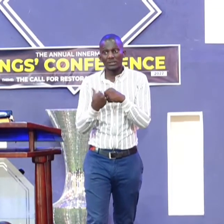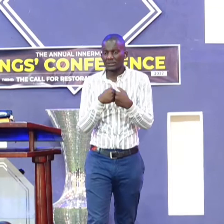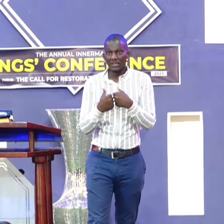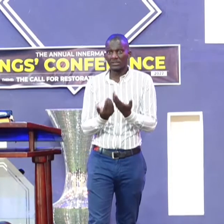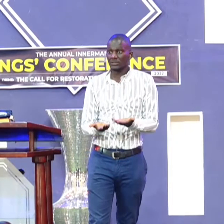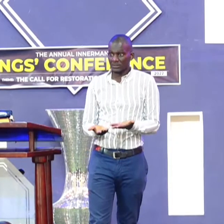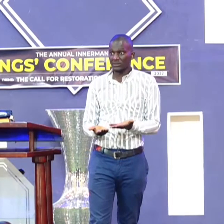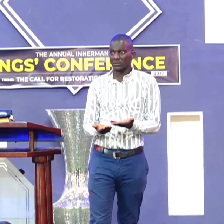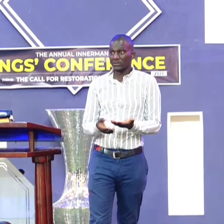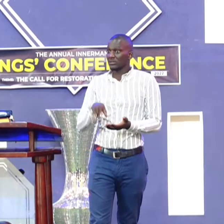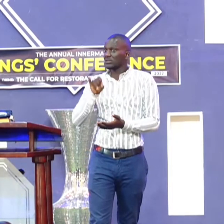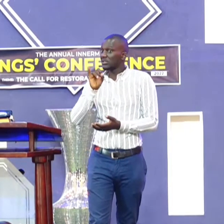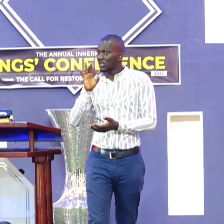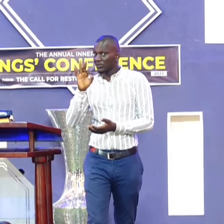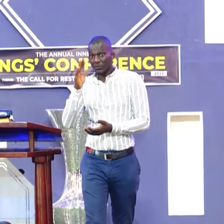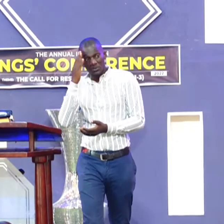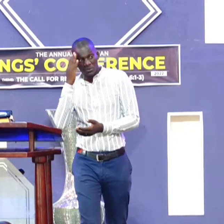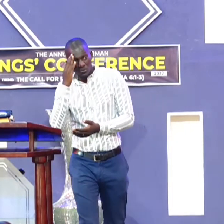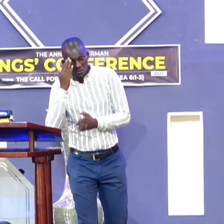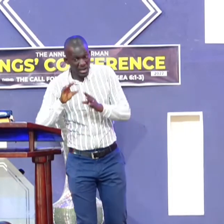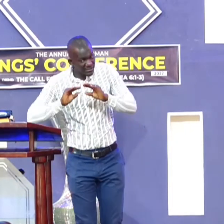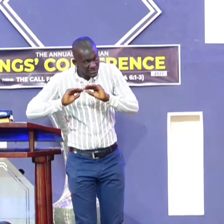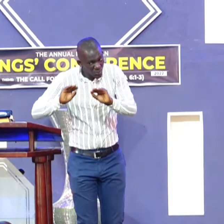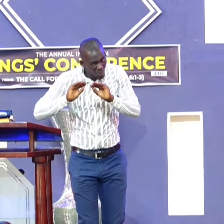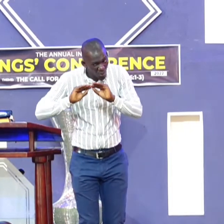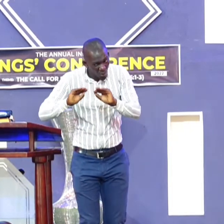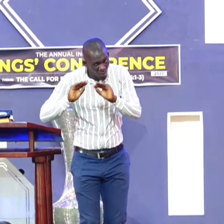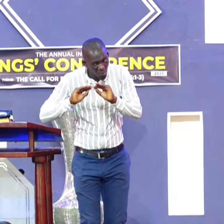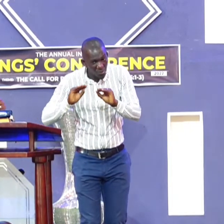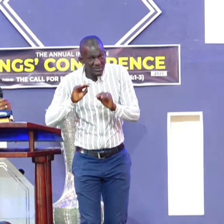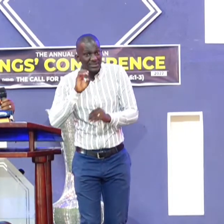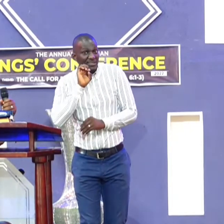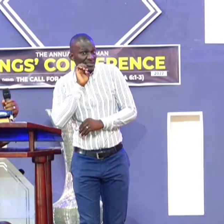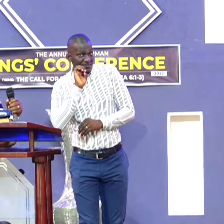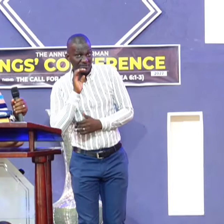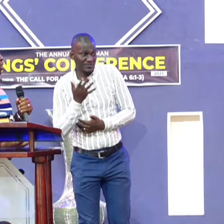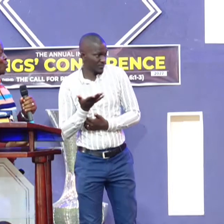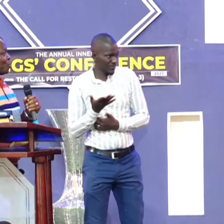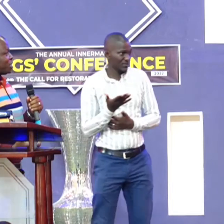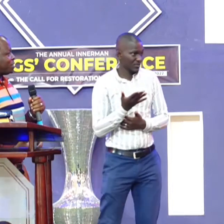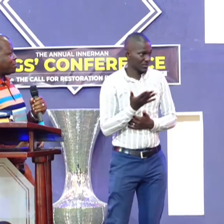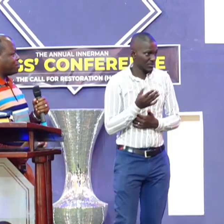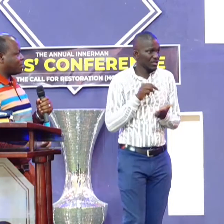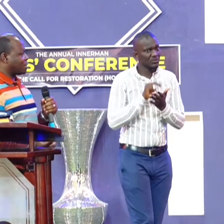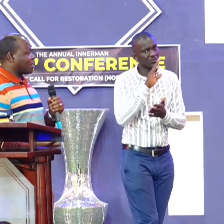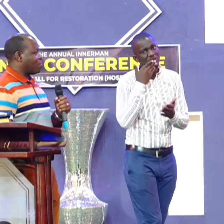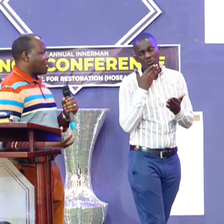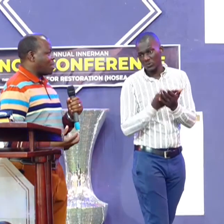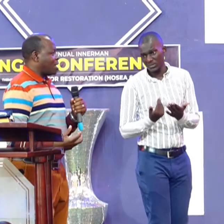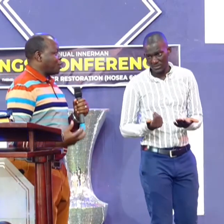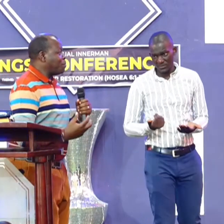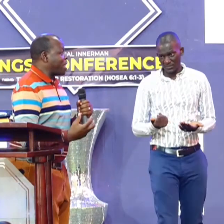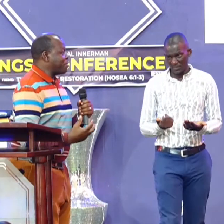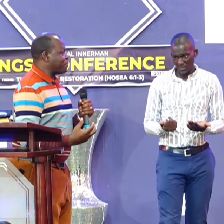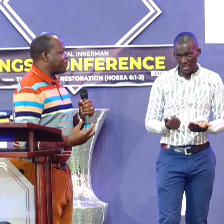world is having. If at all he taught Eve, it will be good.